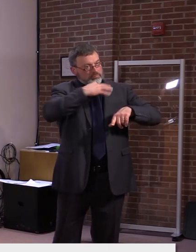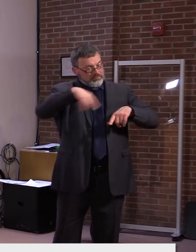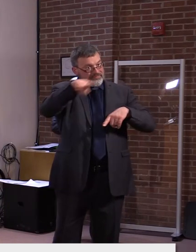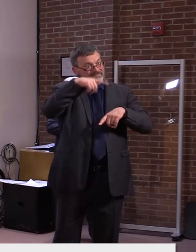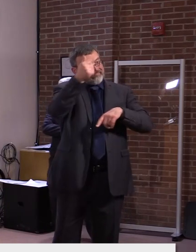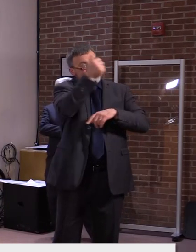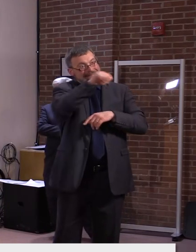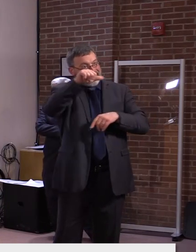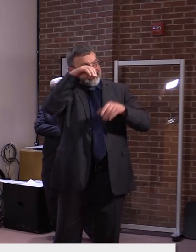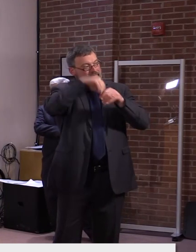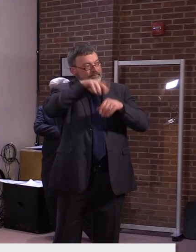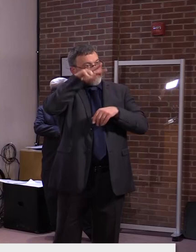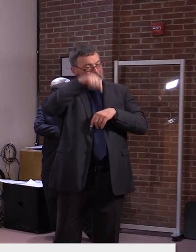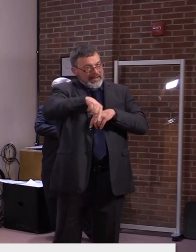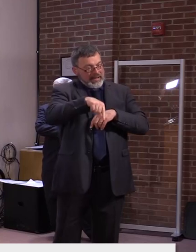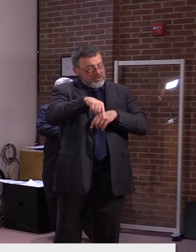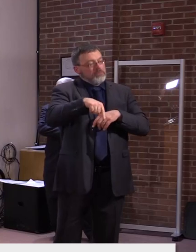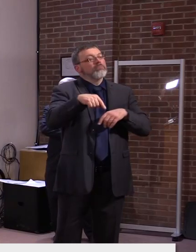symptomatic COVID?